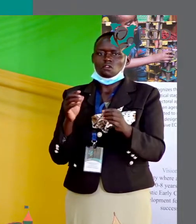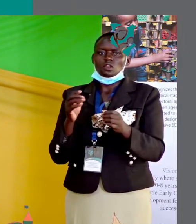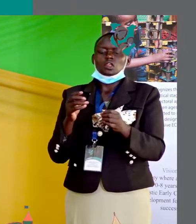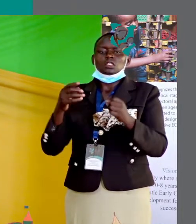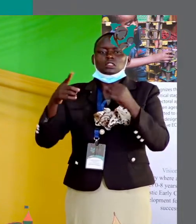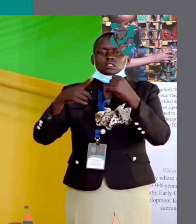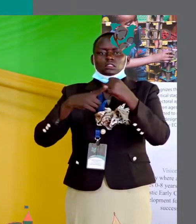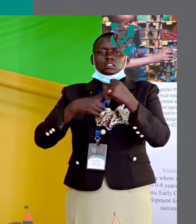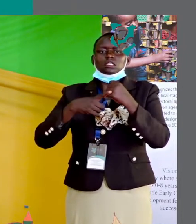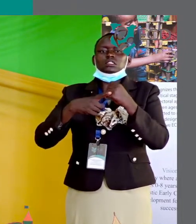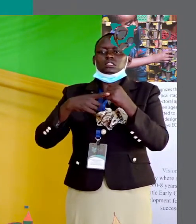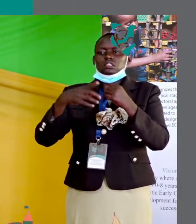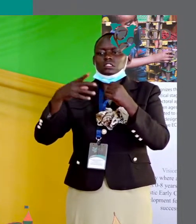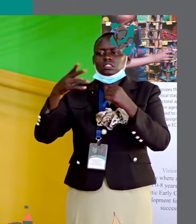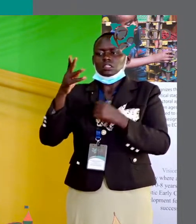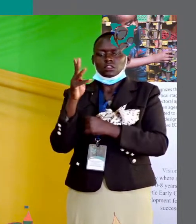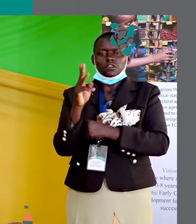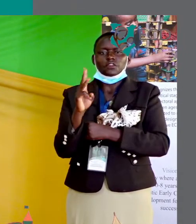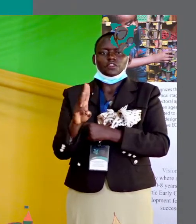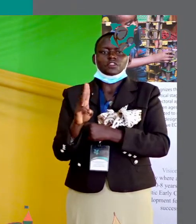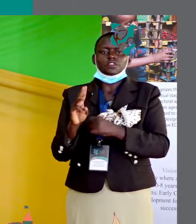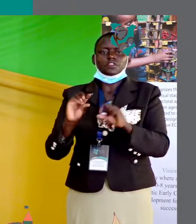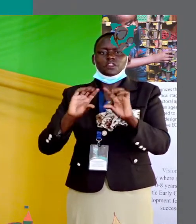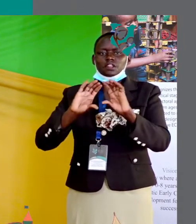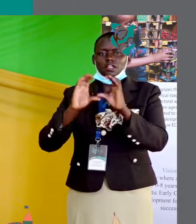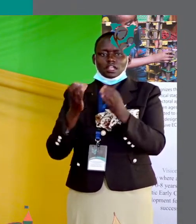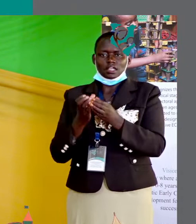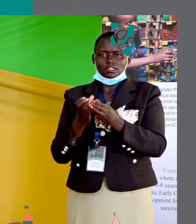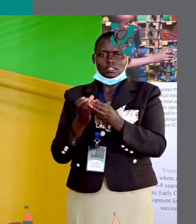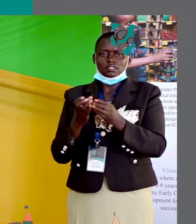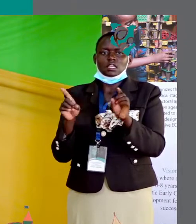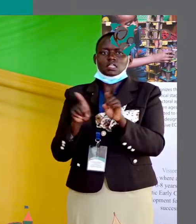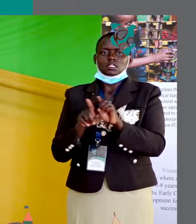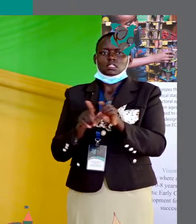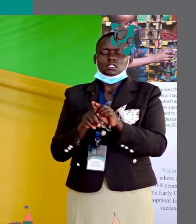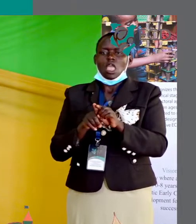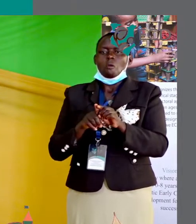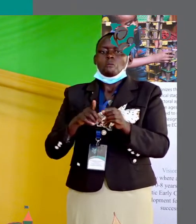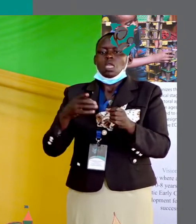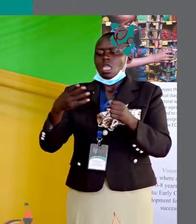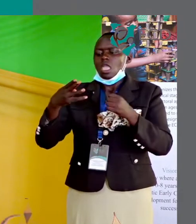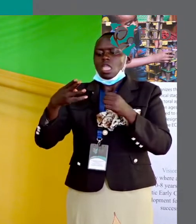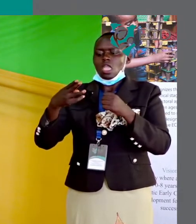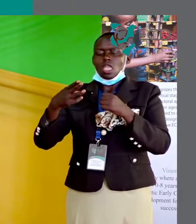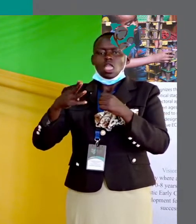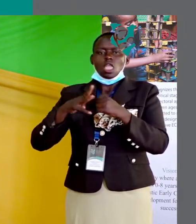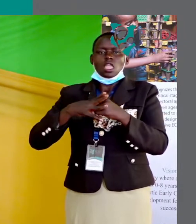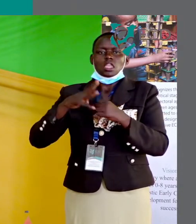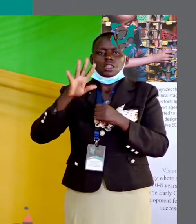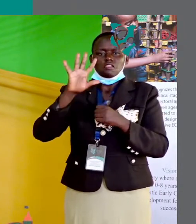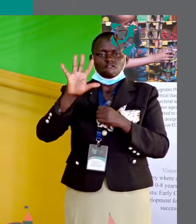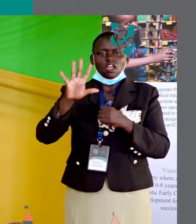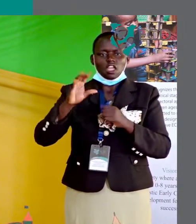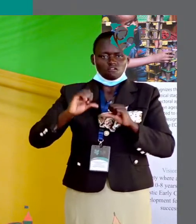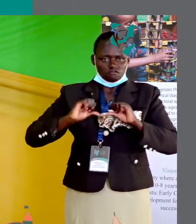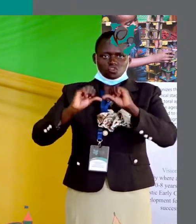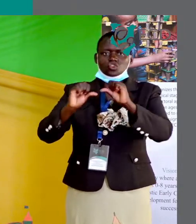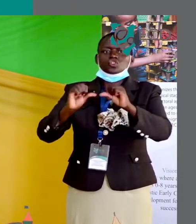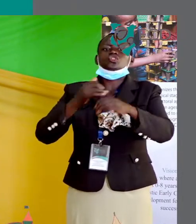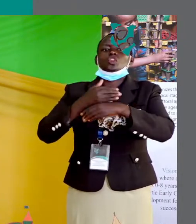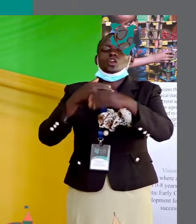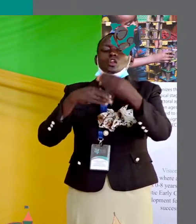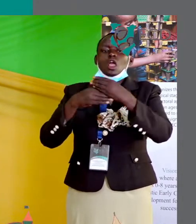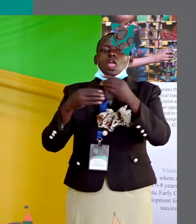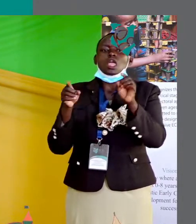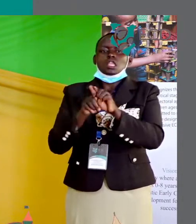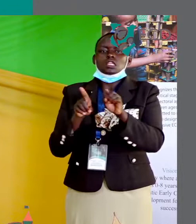classrooms. They are complete and in use. We have 85 ongoing. The constructions are ongoing. And we